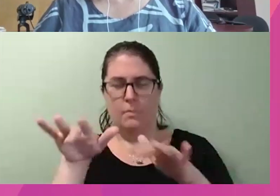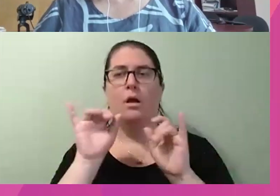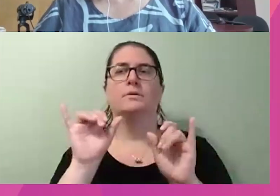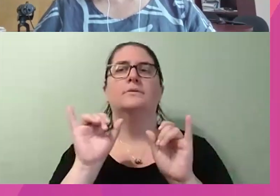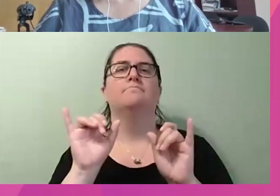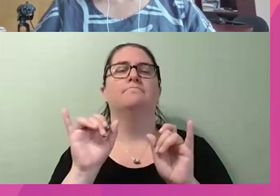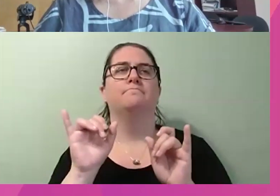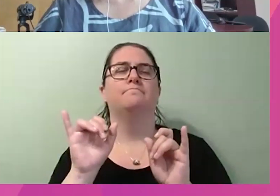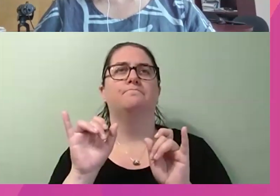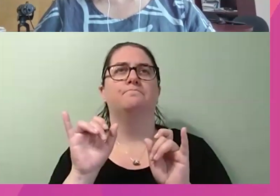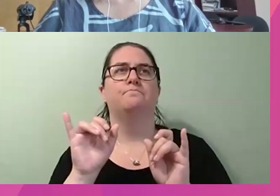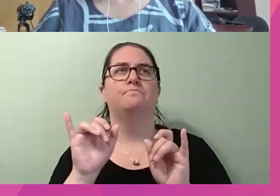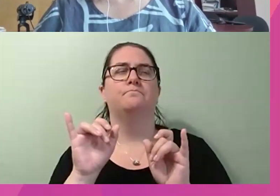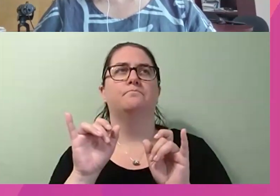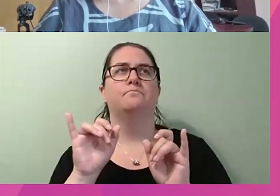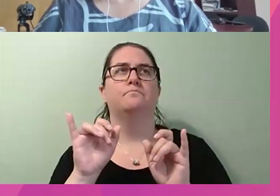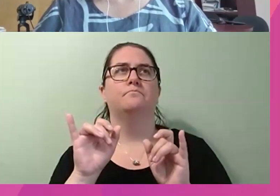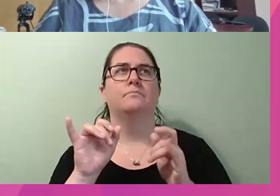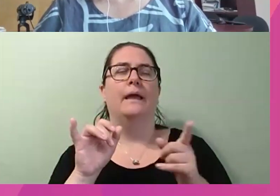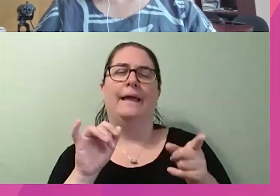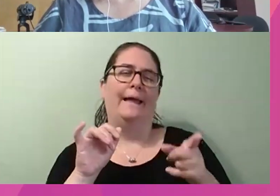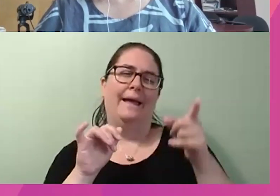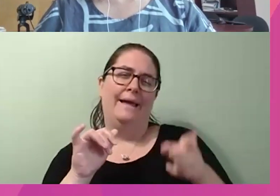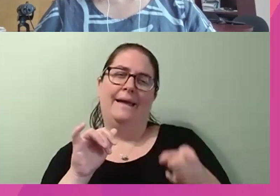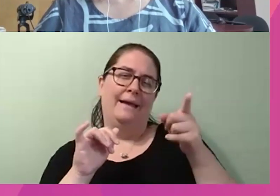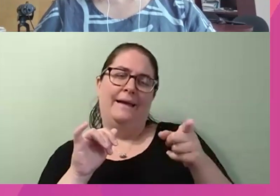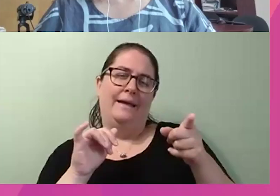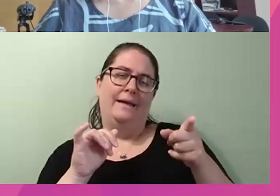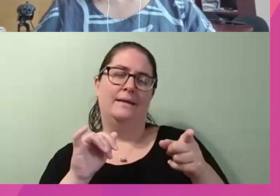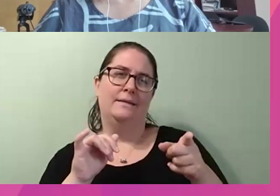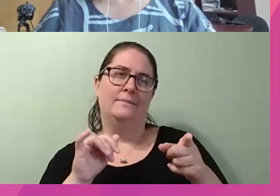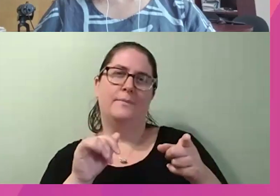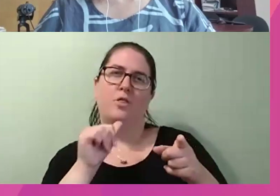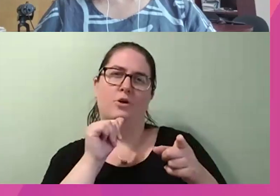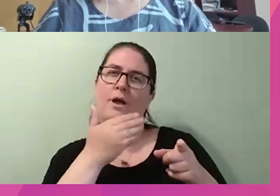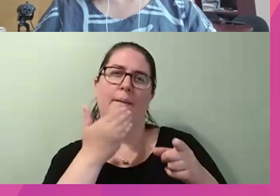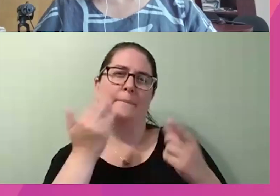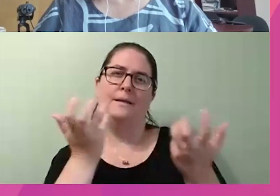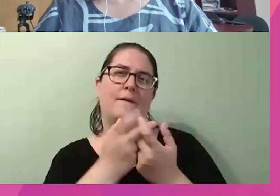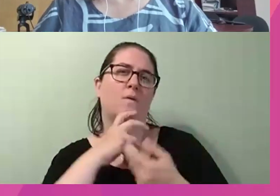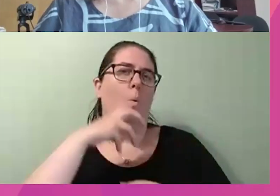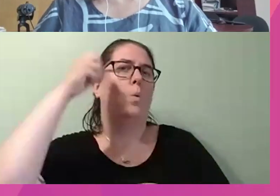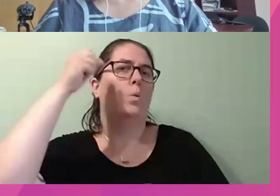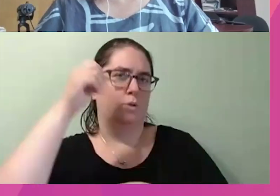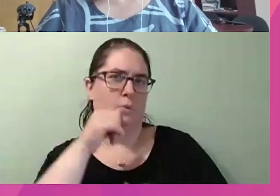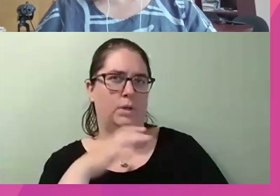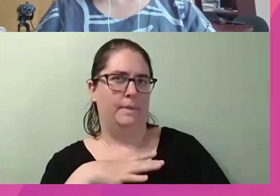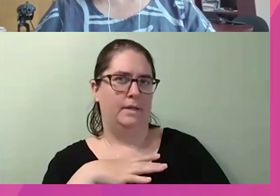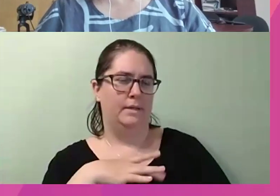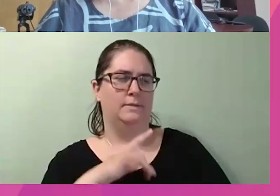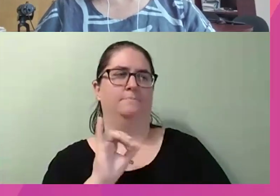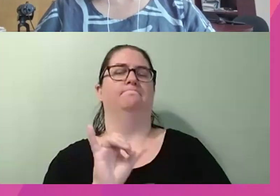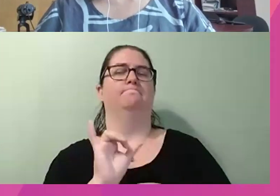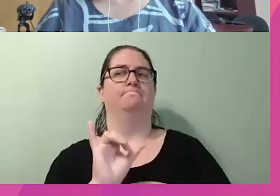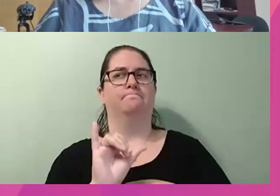is that they're not particularly well geared to meeting the needs of older women. So that's one kind of element